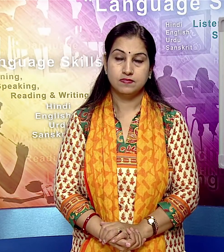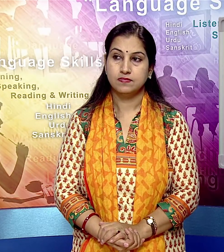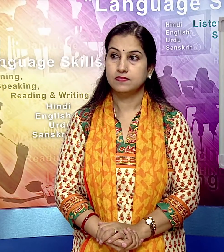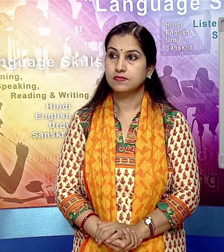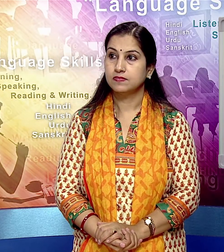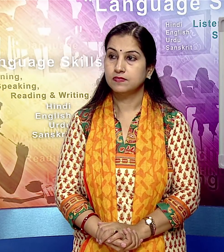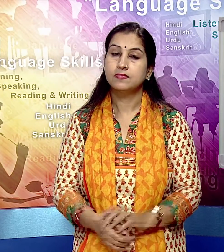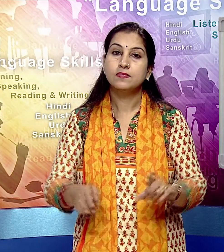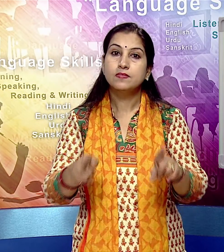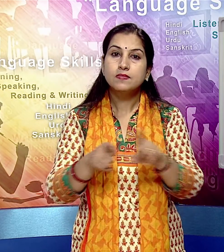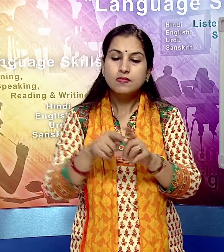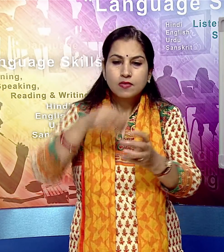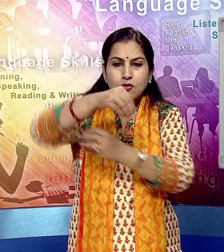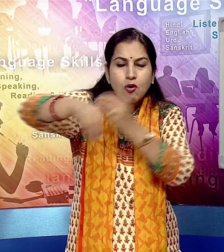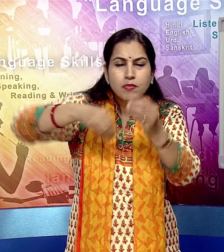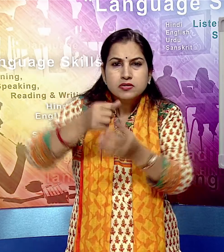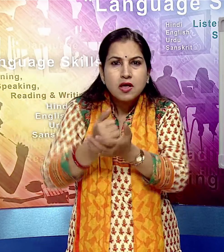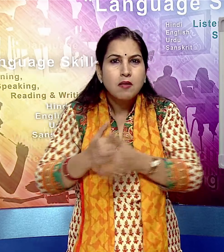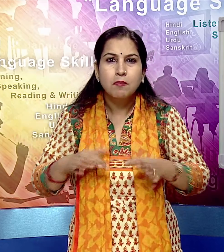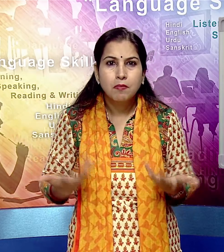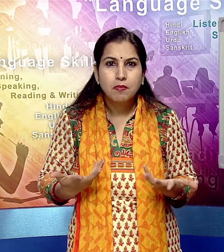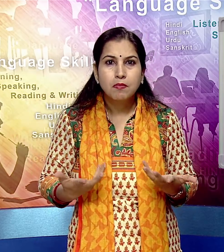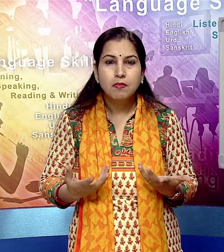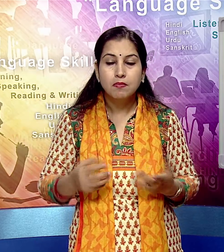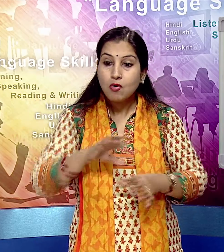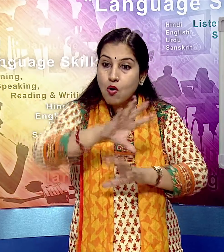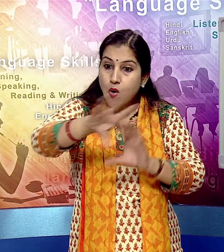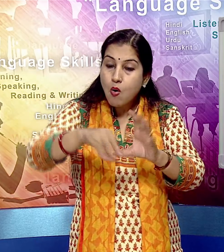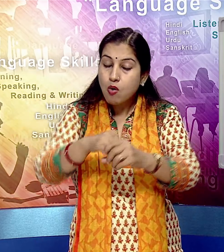Combination helps in add total nutrients in a meal.